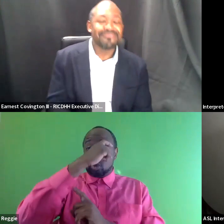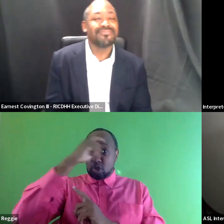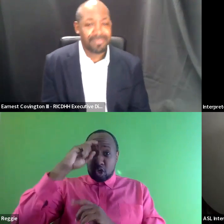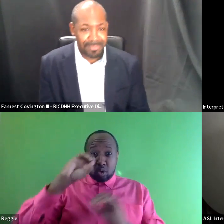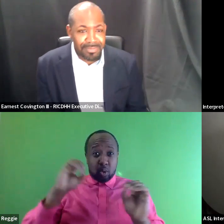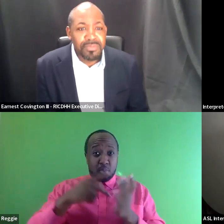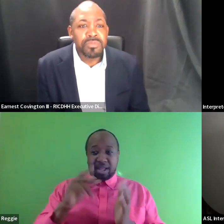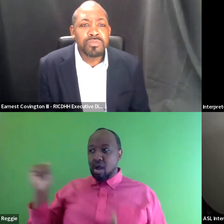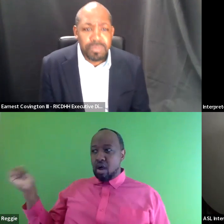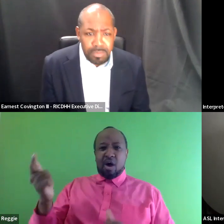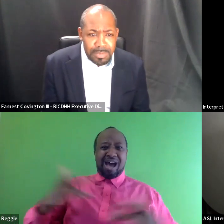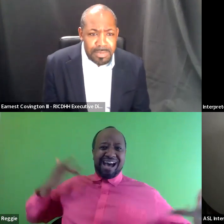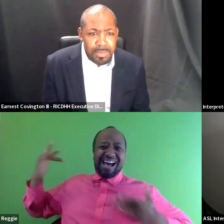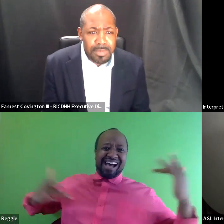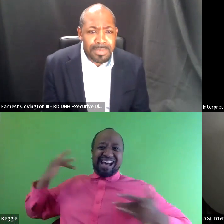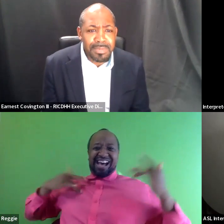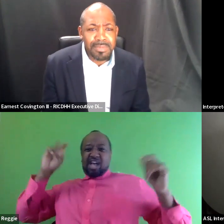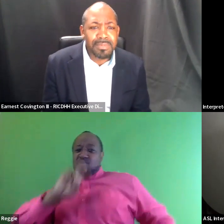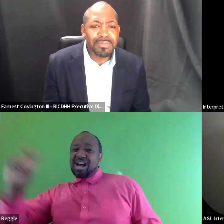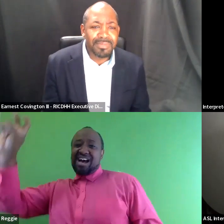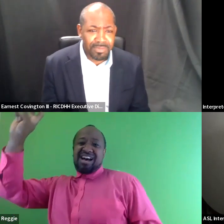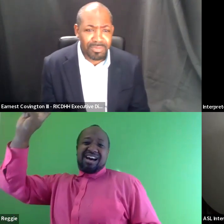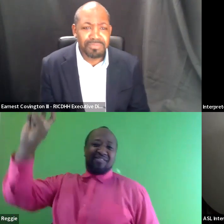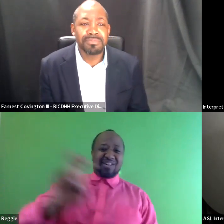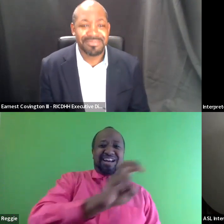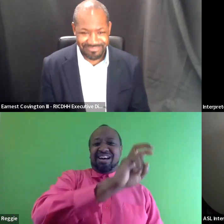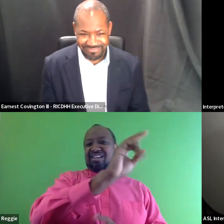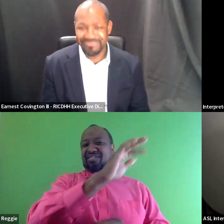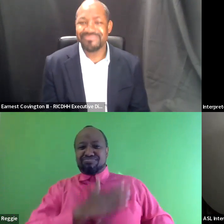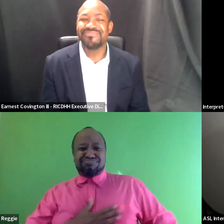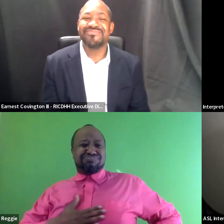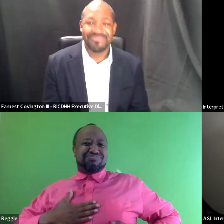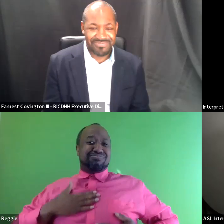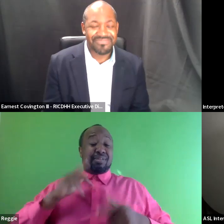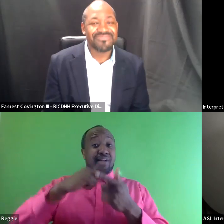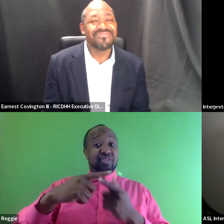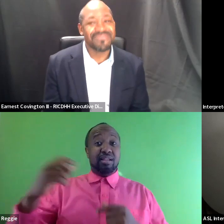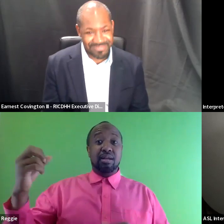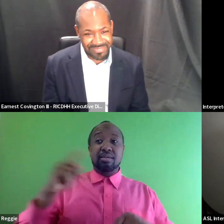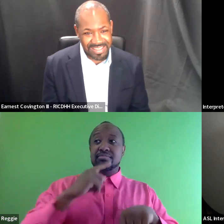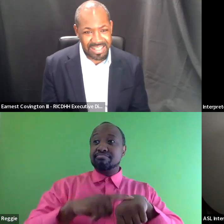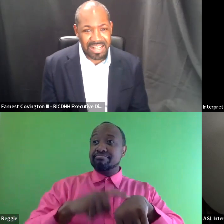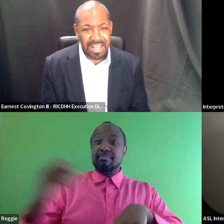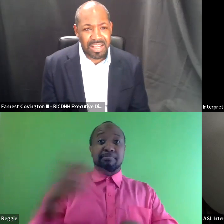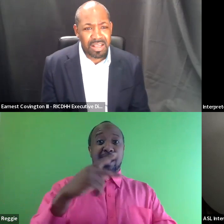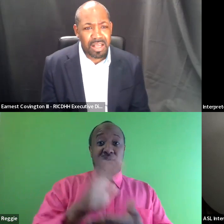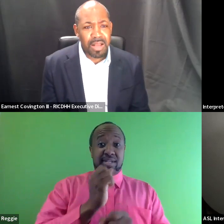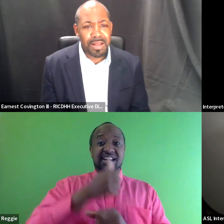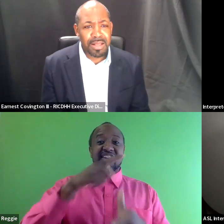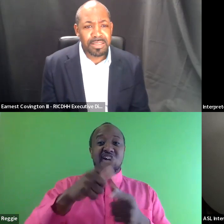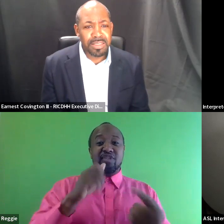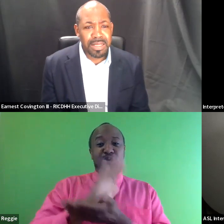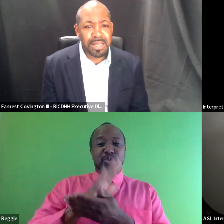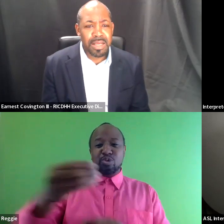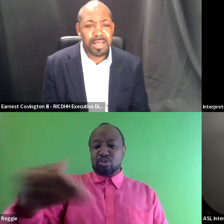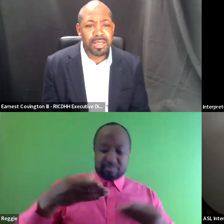it really almost killed me, the outcomes of all that trauma I had suffered, and me getting to a